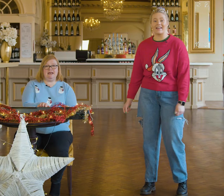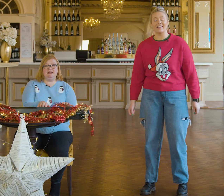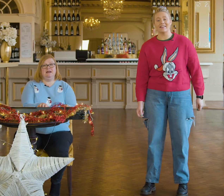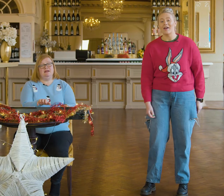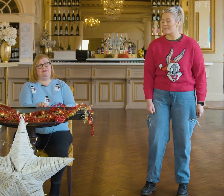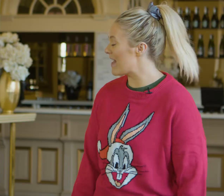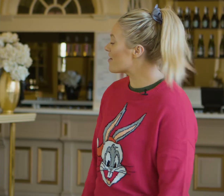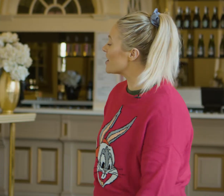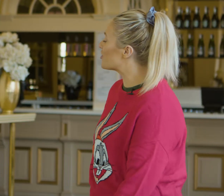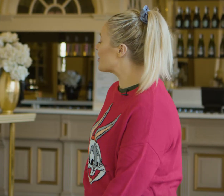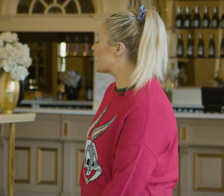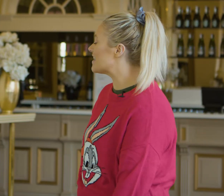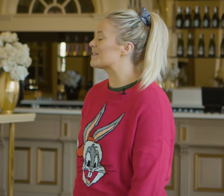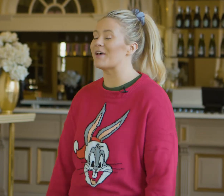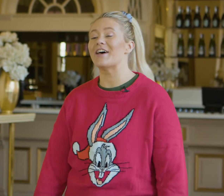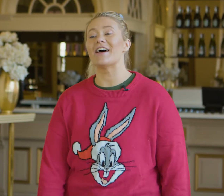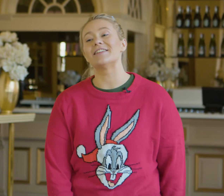understanding. Merry Christmas,